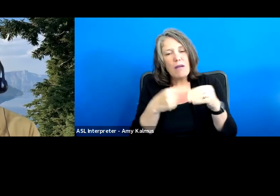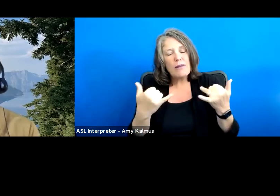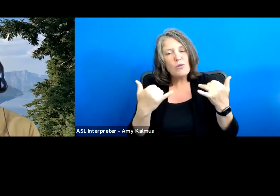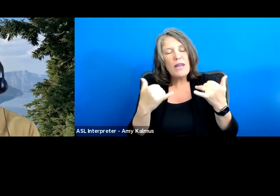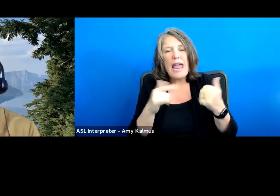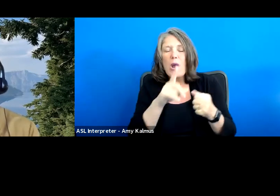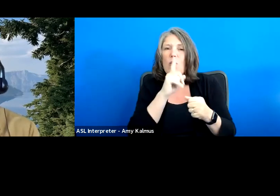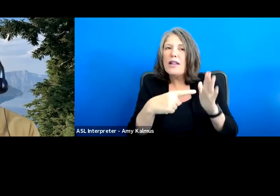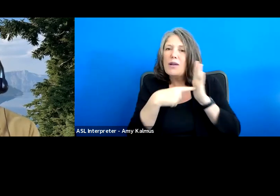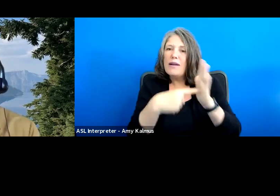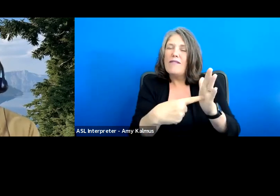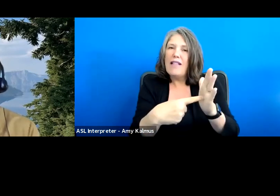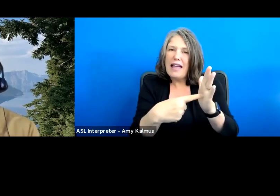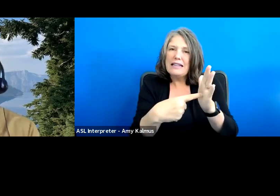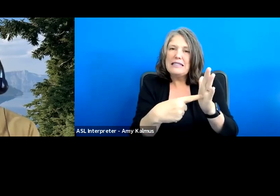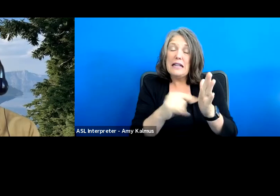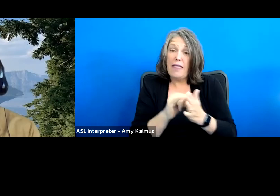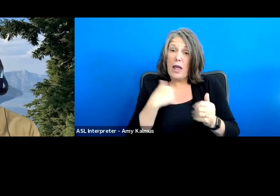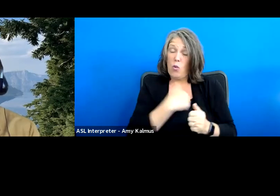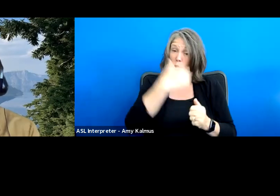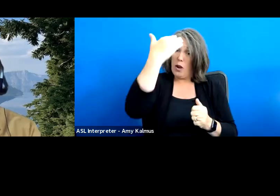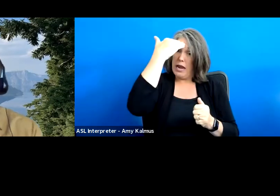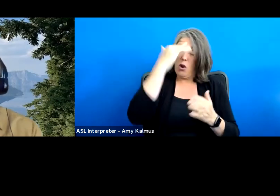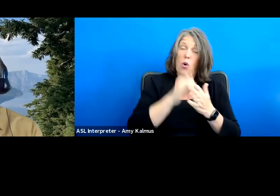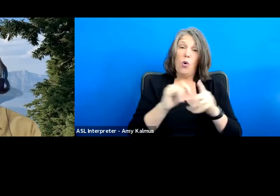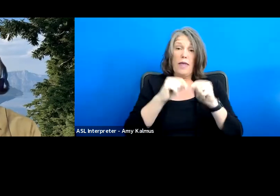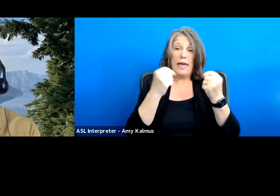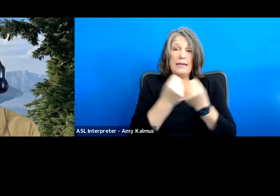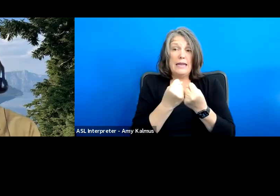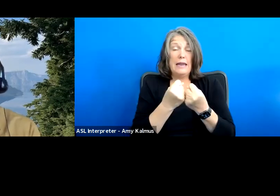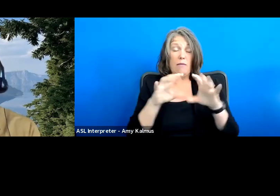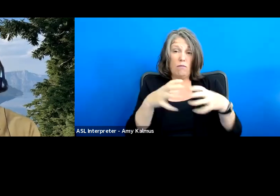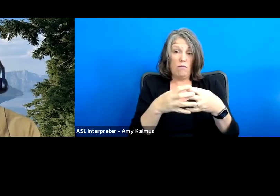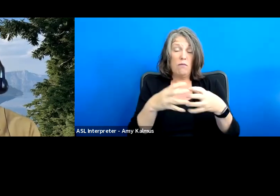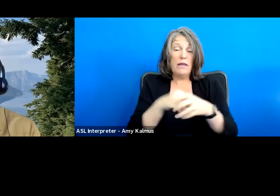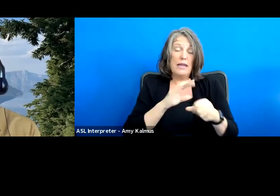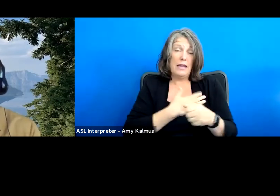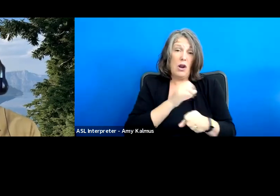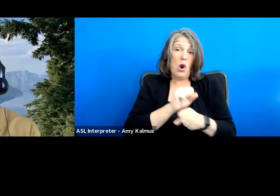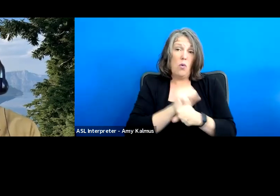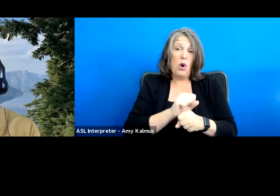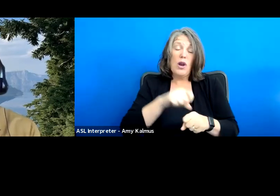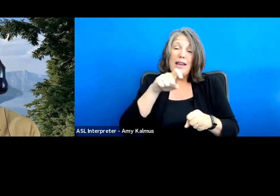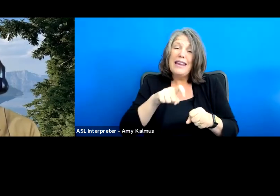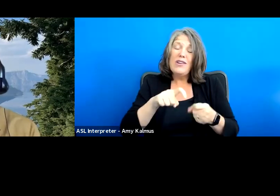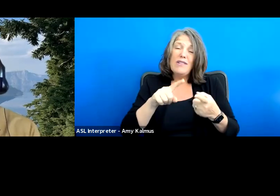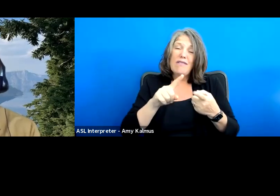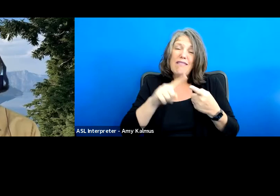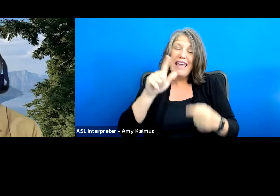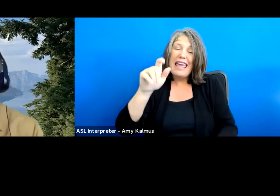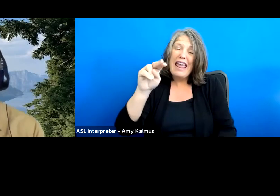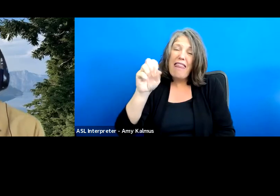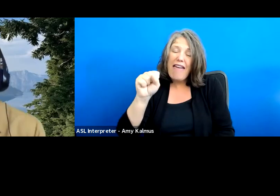really reflects that we know that teams through our work need to have a lens that